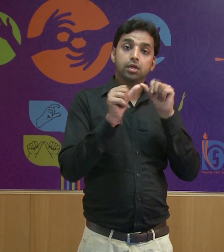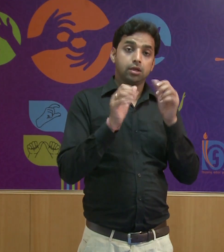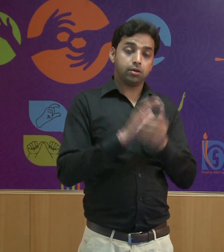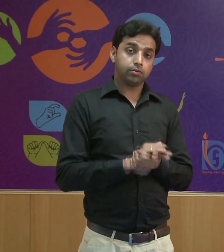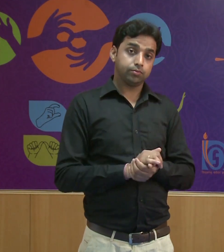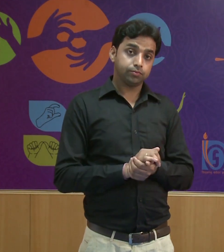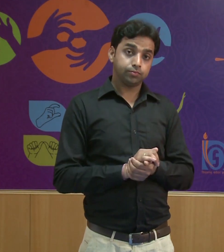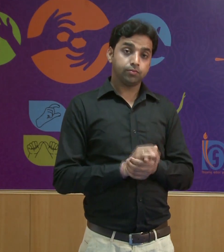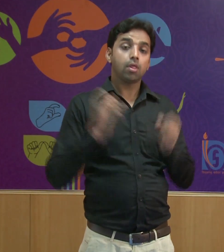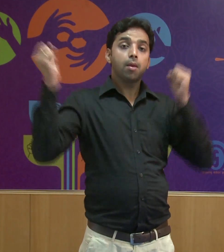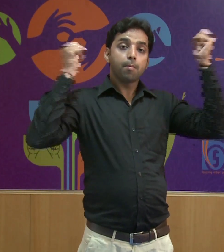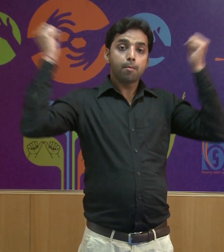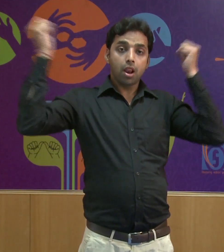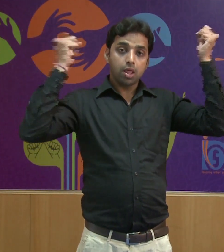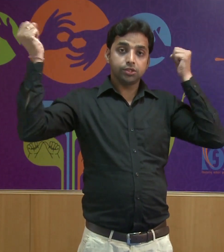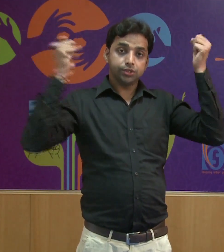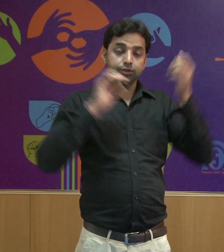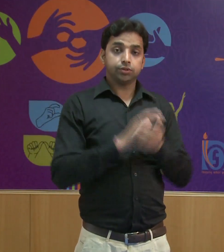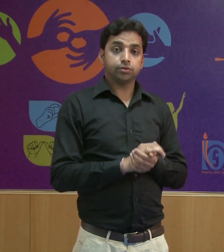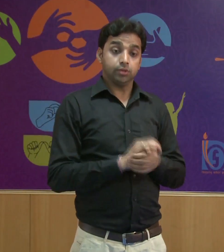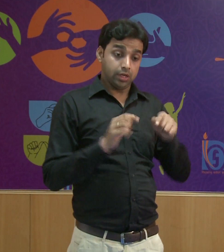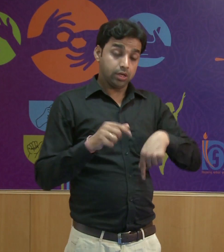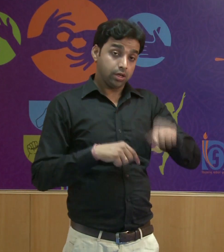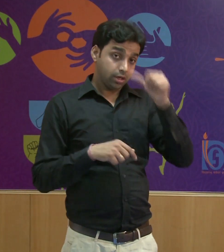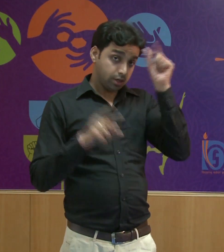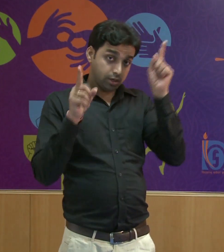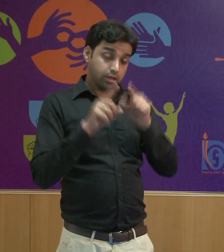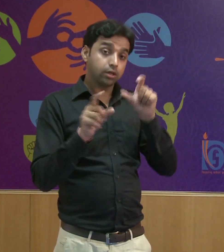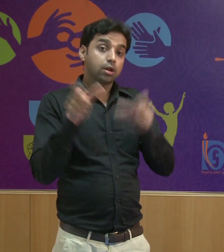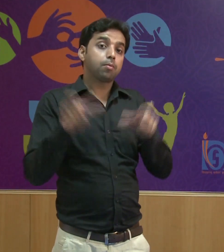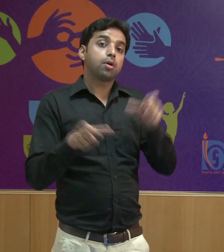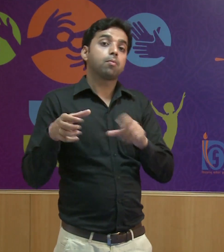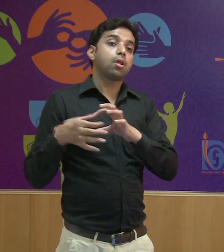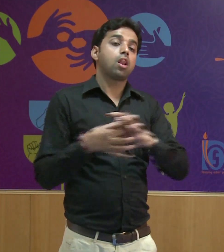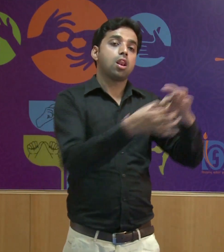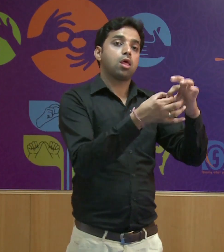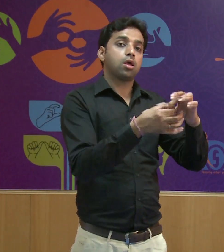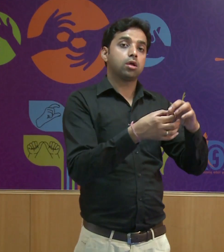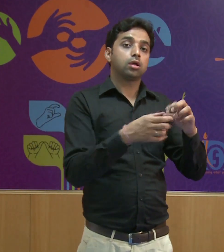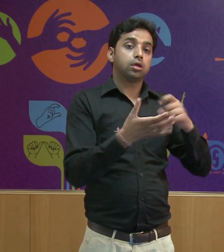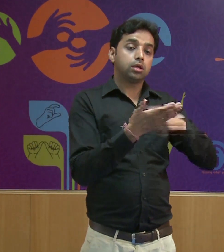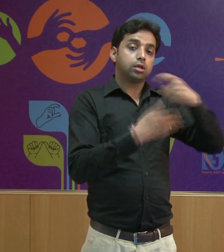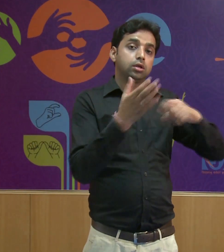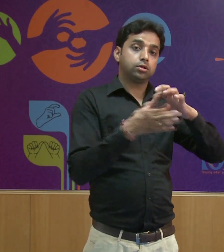Indian people had relations with the people of Malaysia since long time.